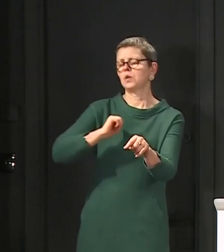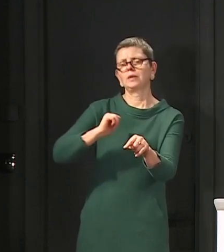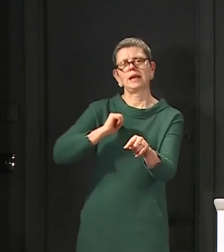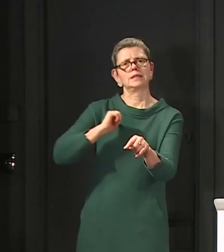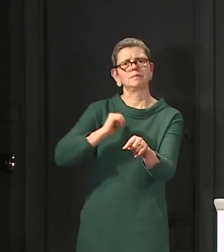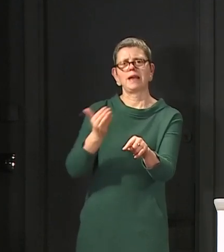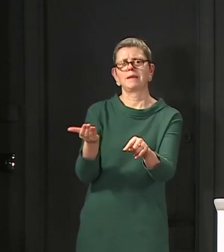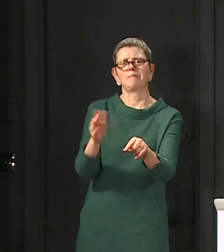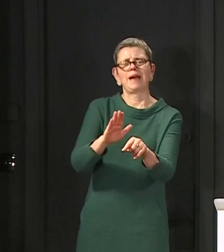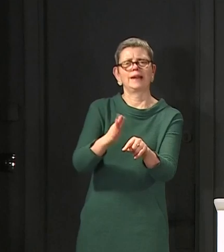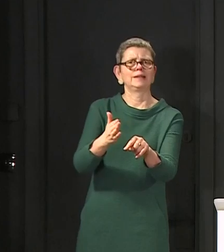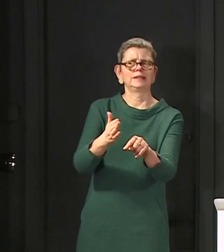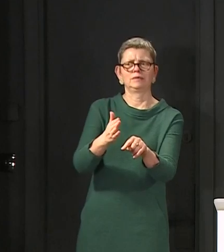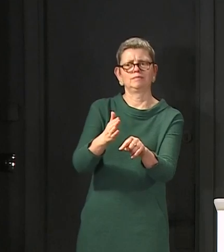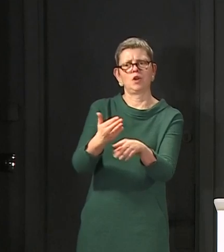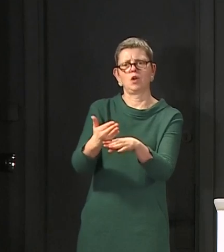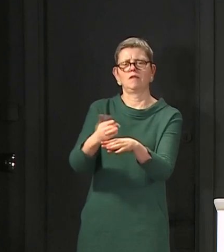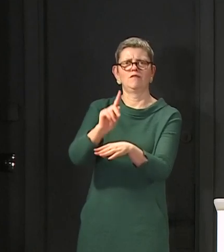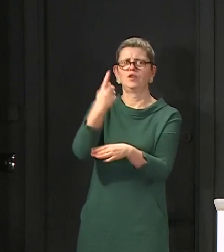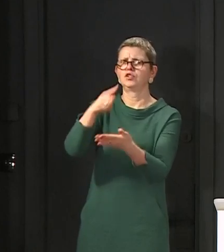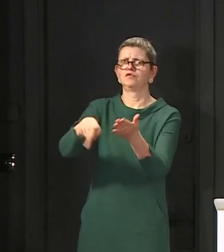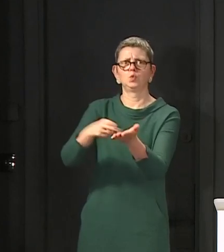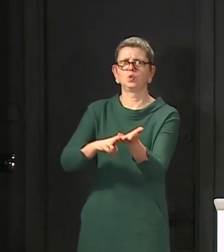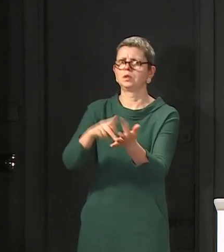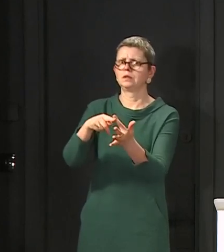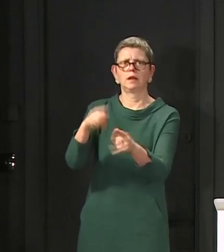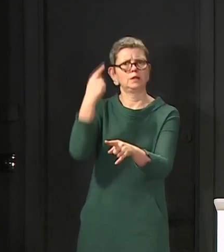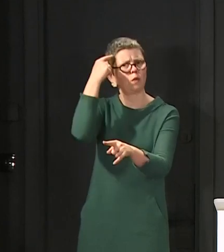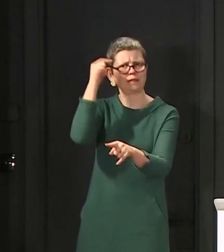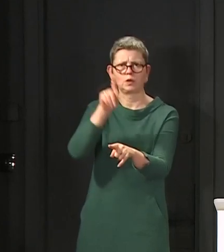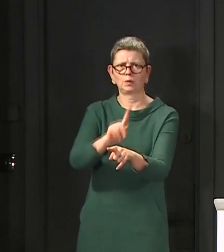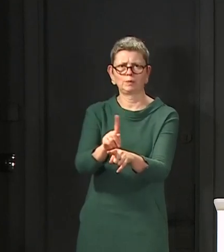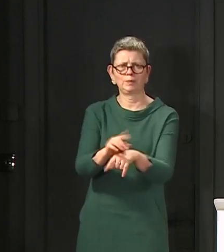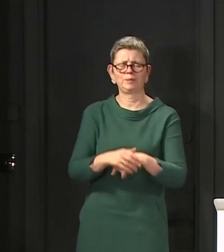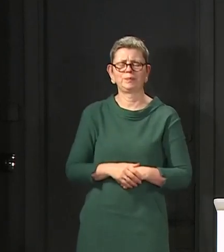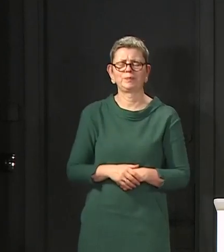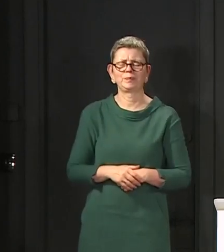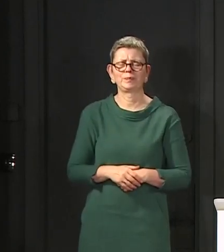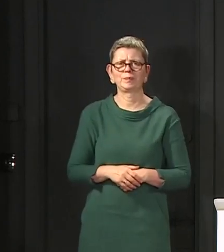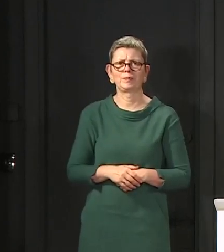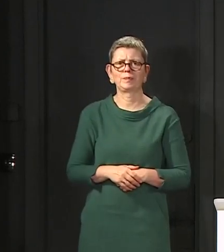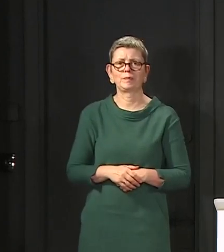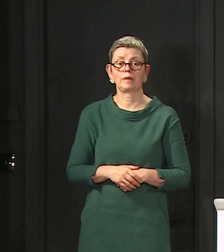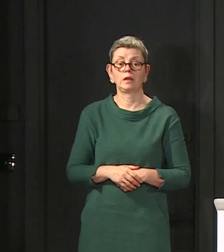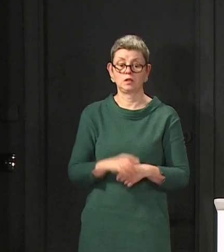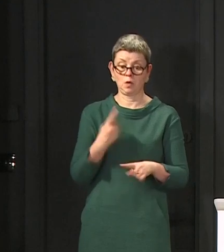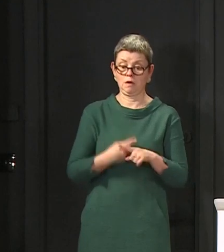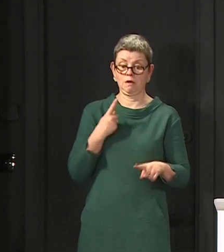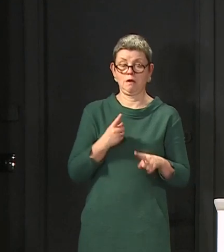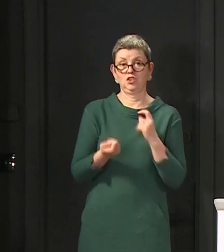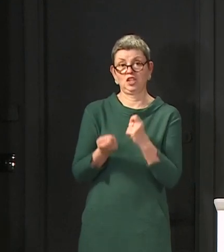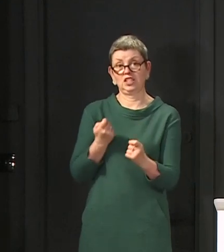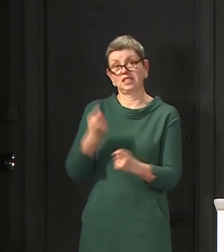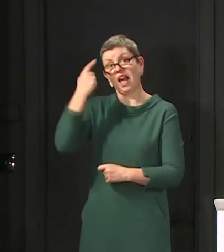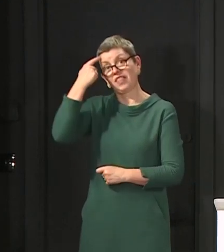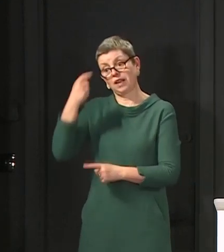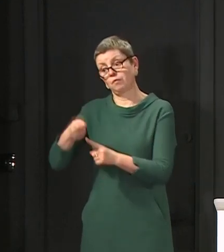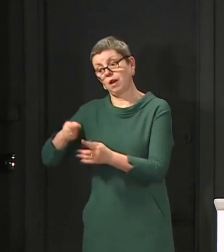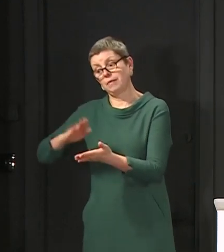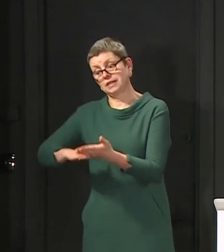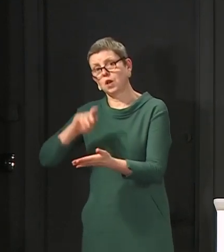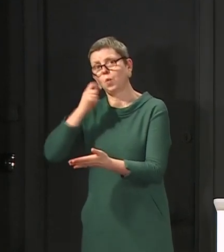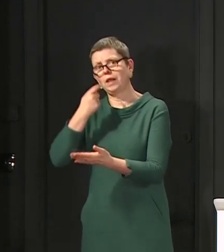to return as early as the 1st of June. Now, as well as announcing immediate changes, I understand that the Prime Minister will also tonight set out